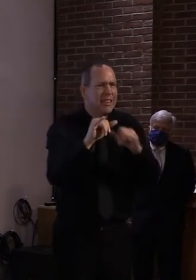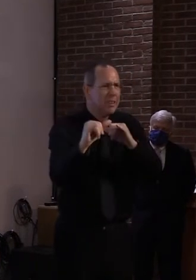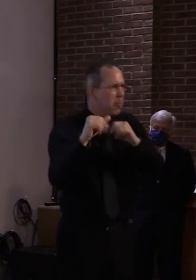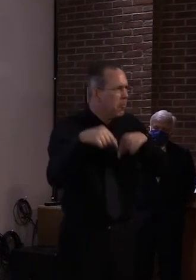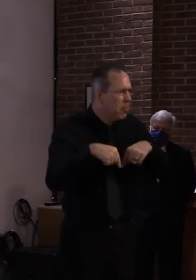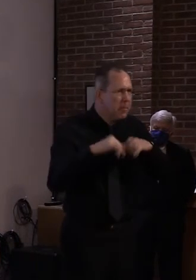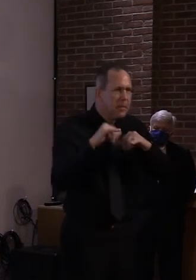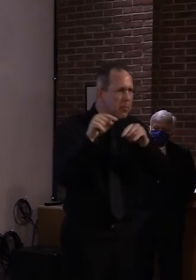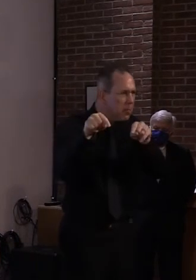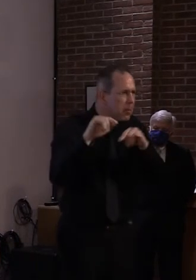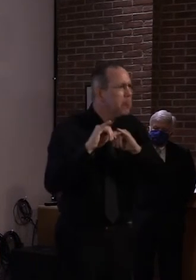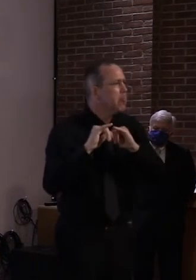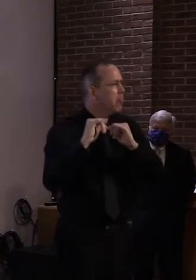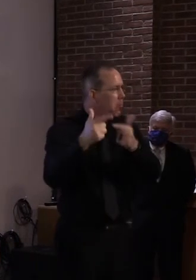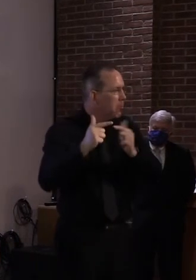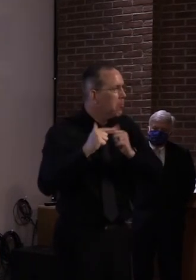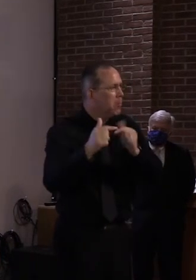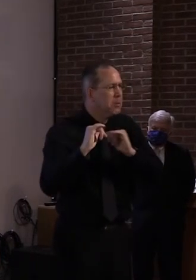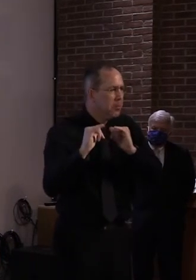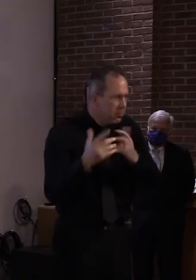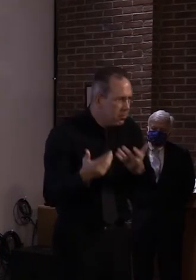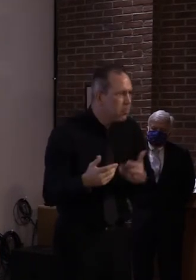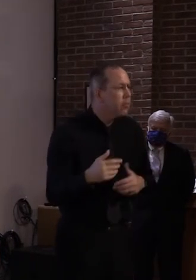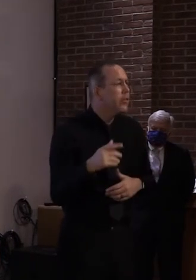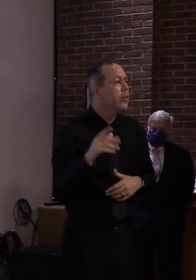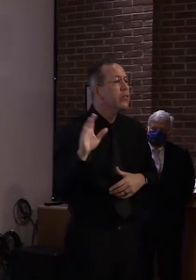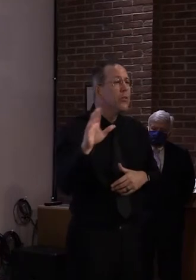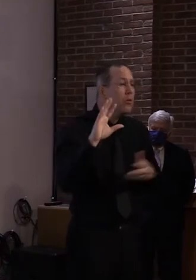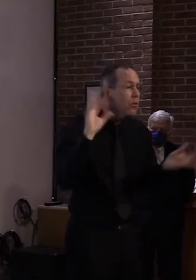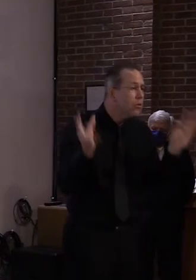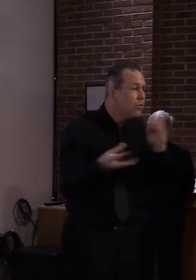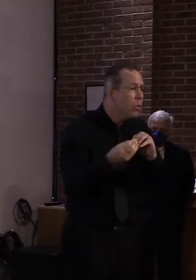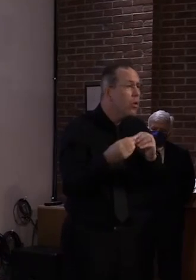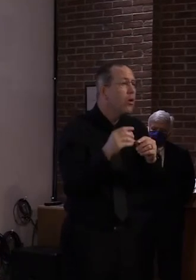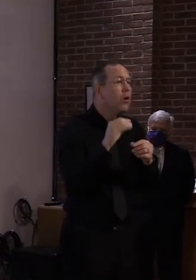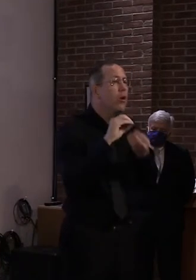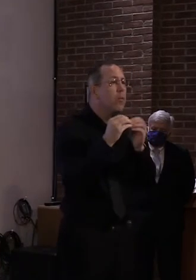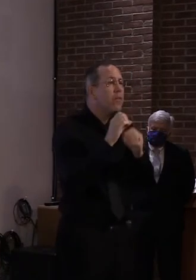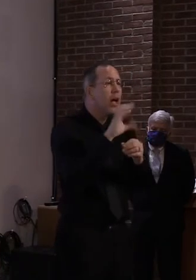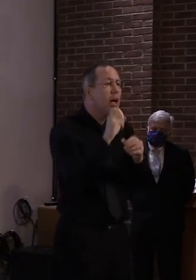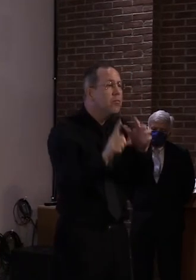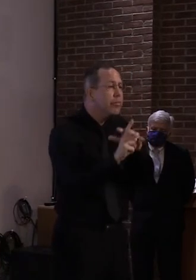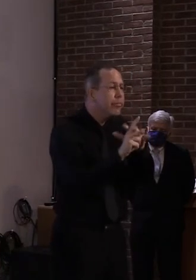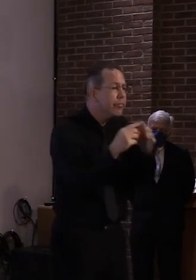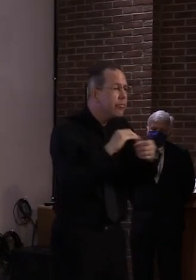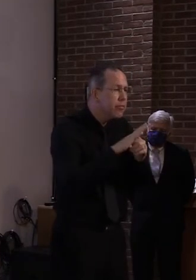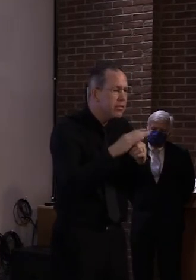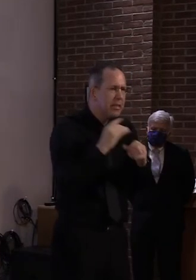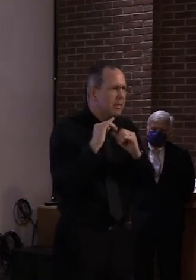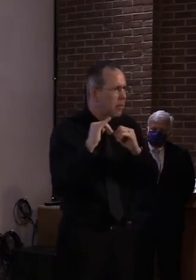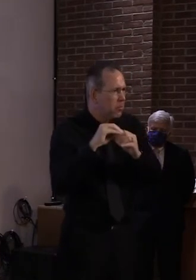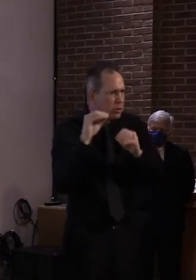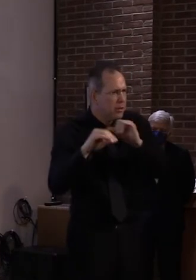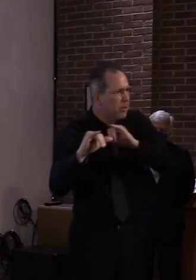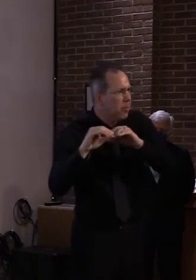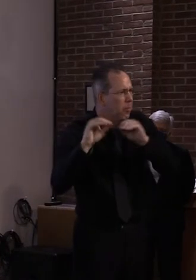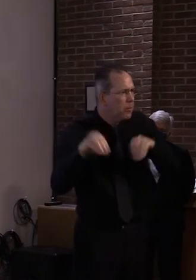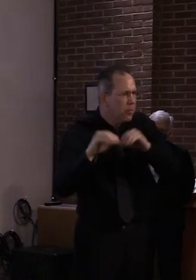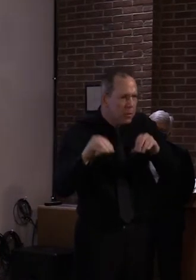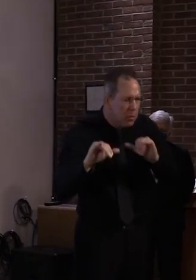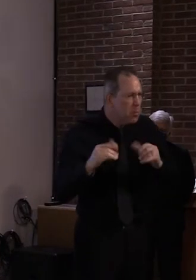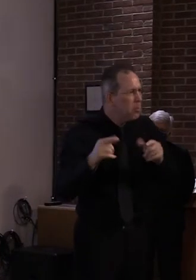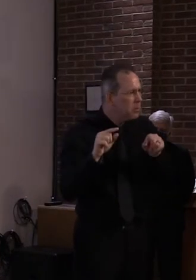had really low case growth, so they have a high degree of, you know, of the population that is still vulnerable to getting the